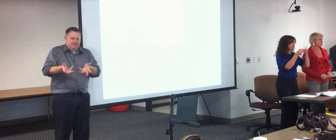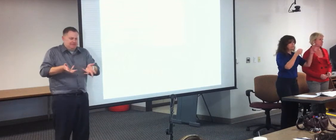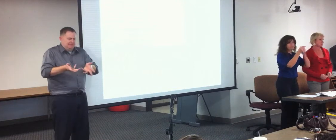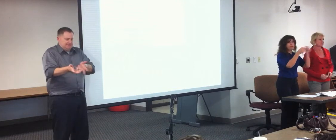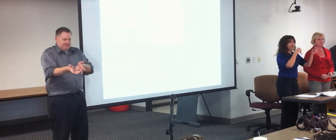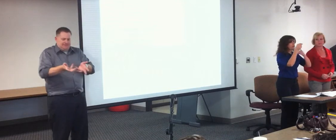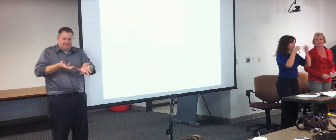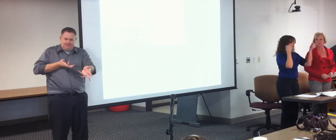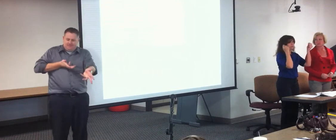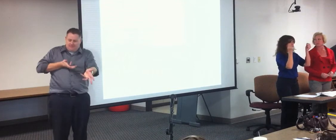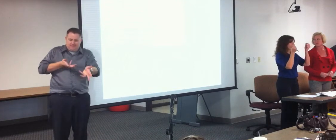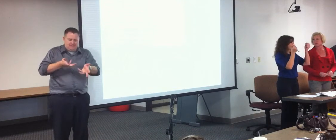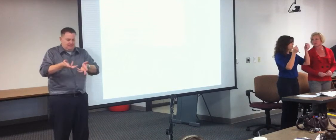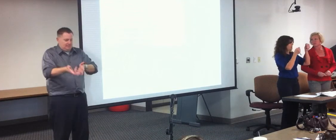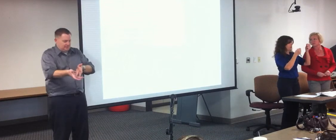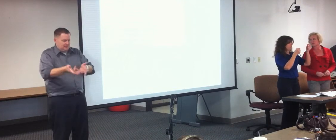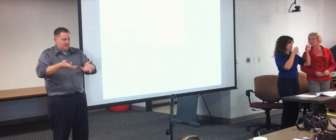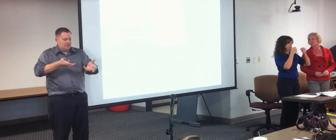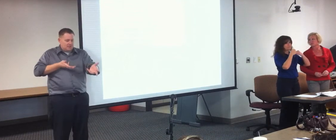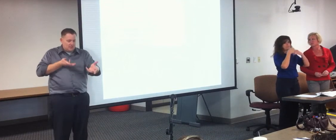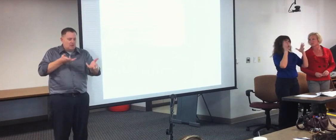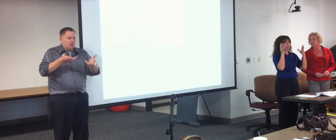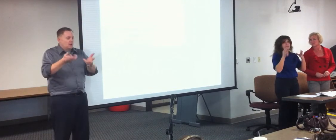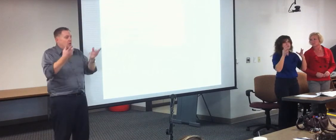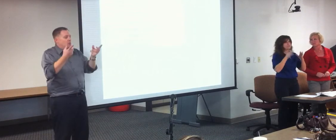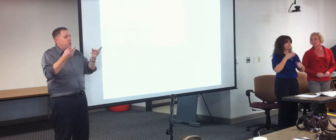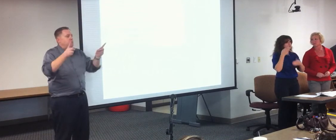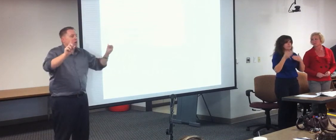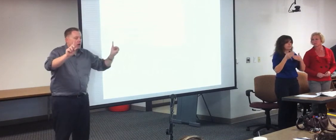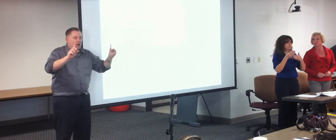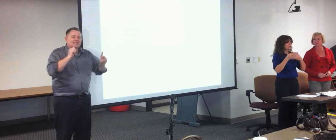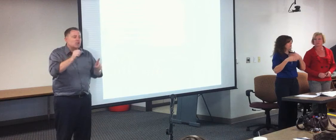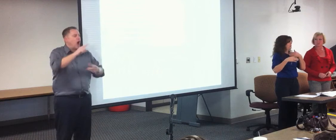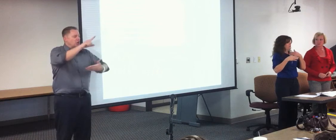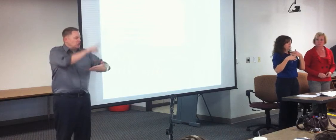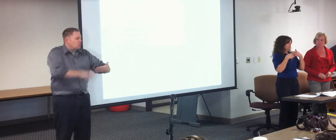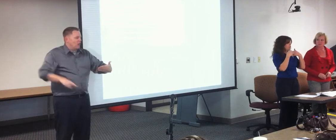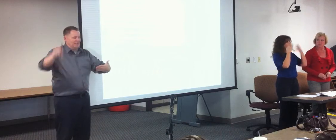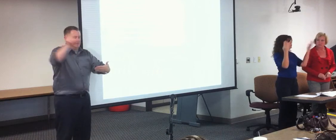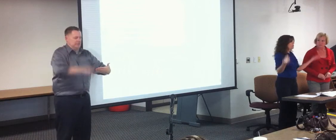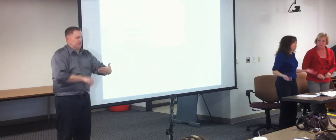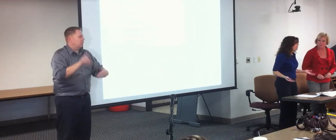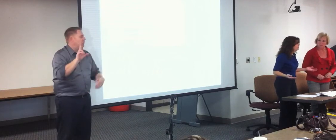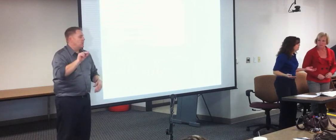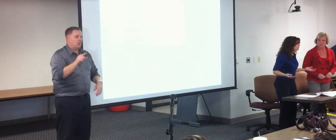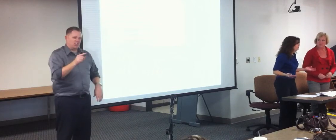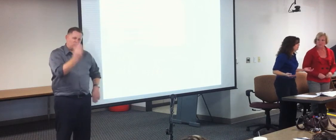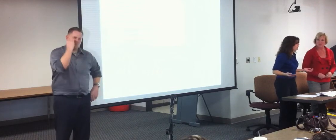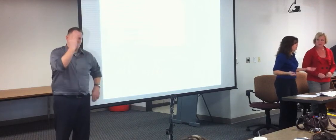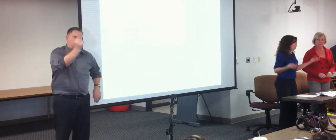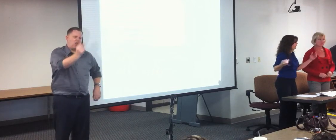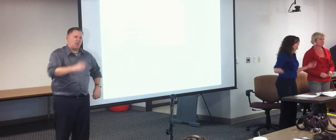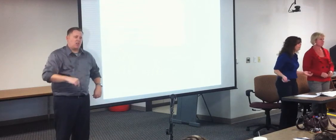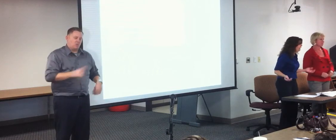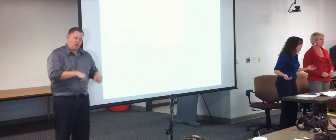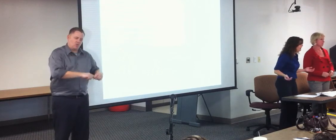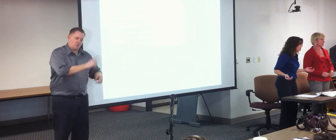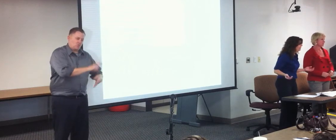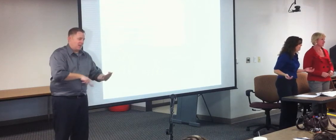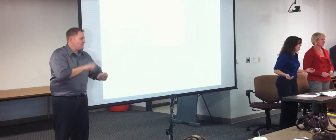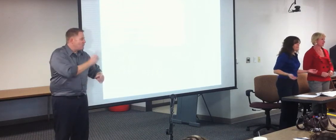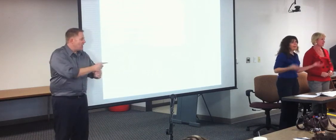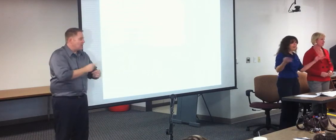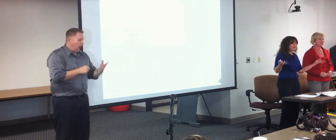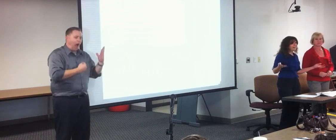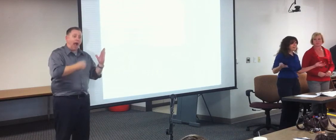and we do this back and forth several times. So it's not critique, it's just, well, you know it when you read it,